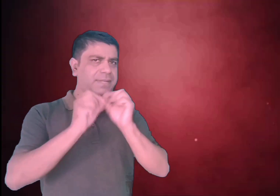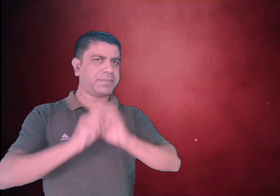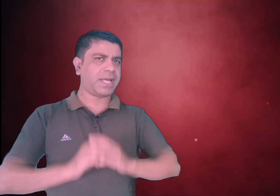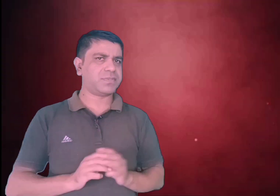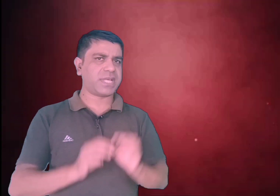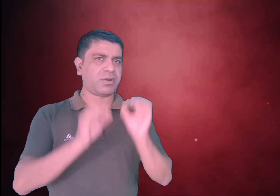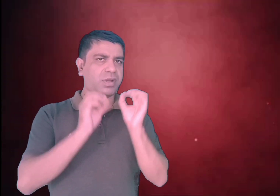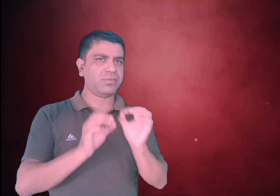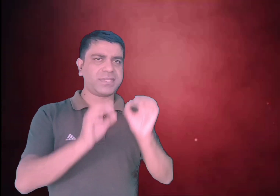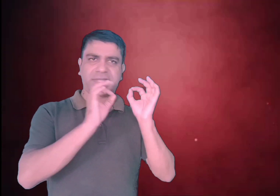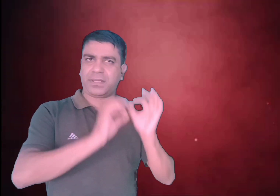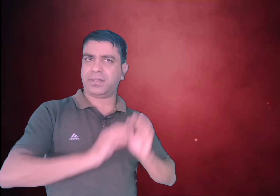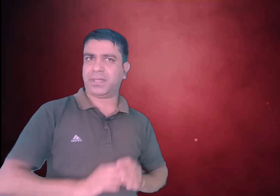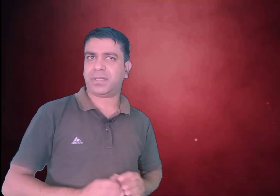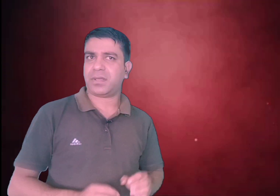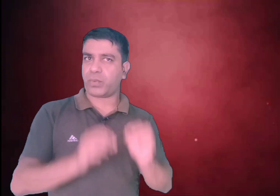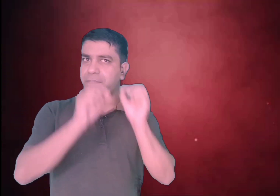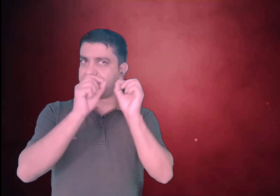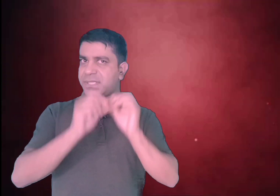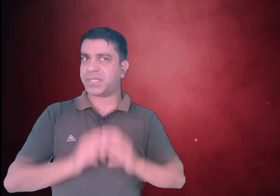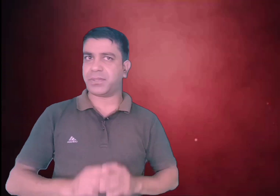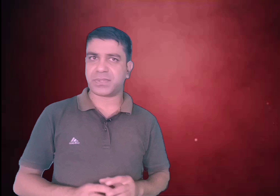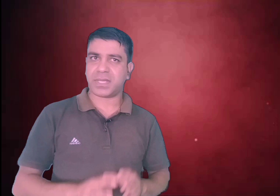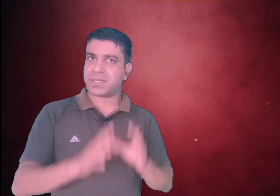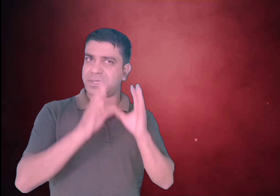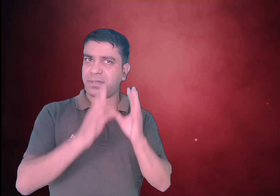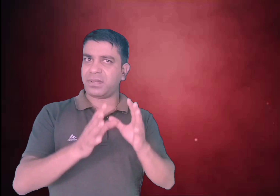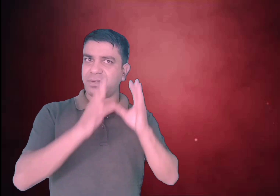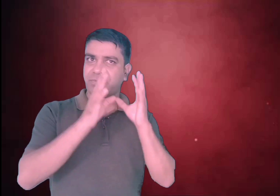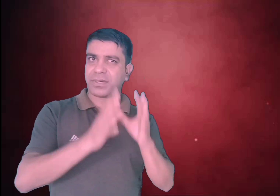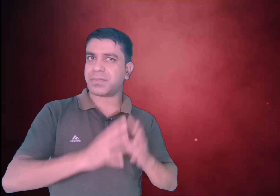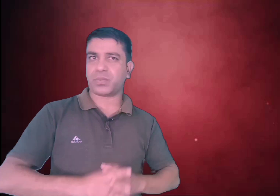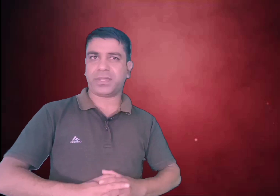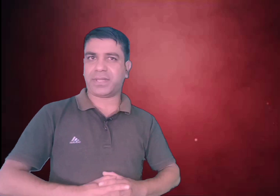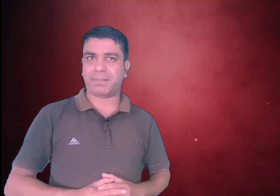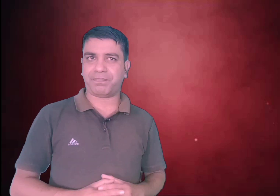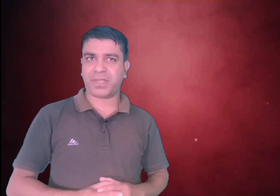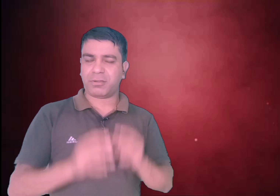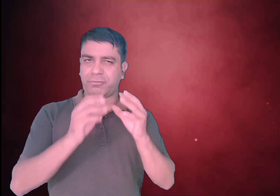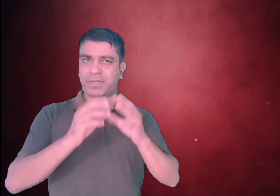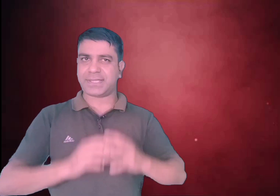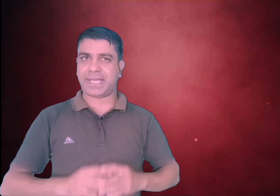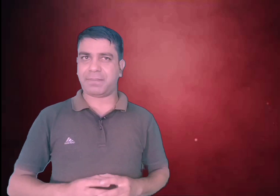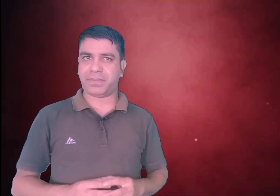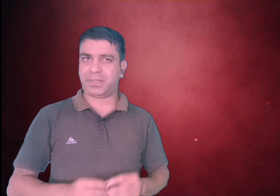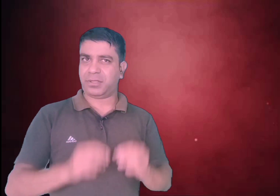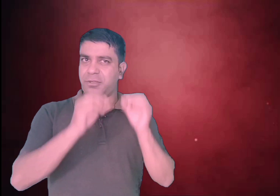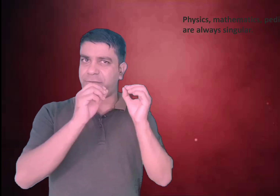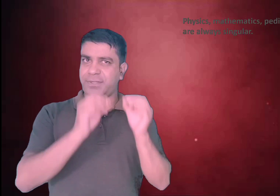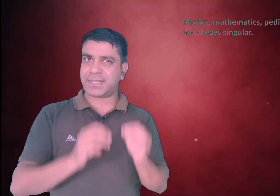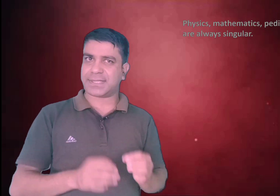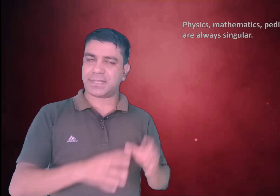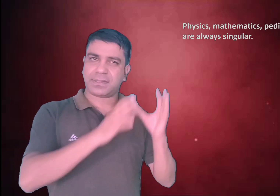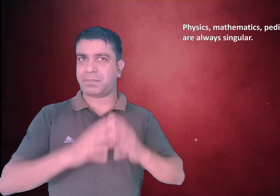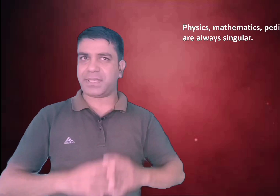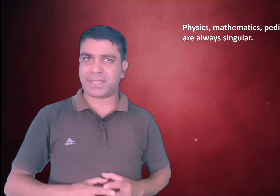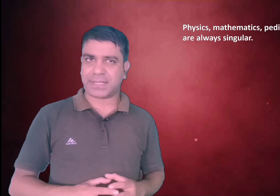Some nouns are always singular. We must use singular verbs with them. For example, physics,